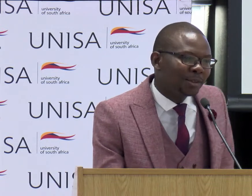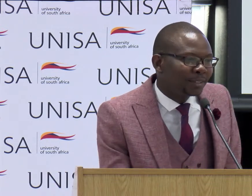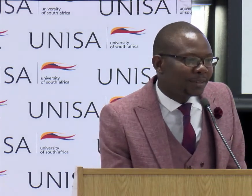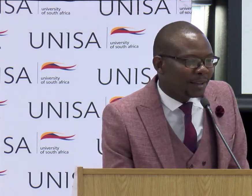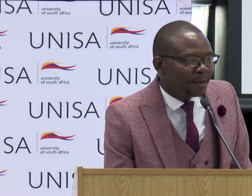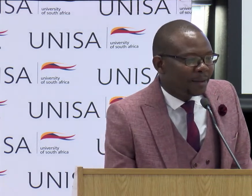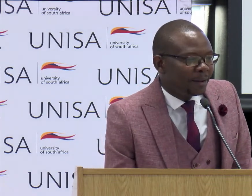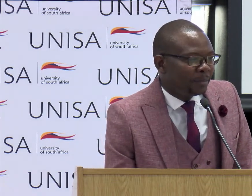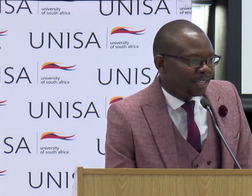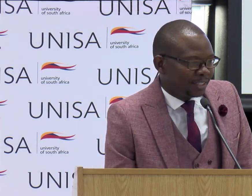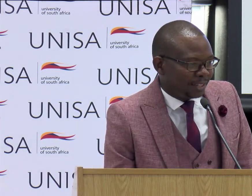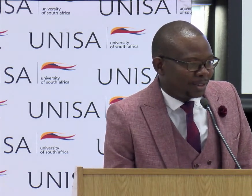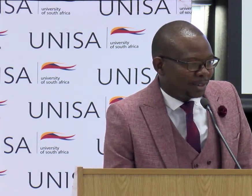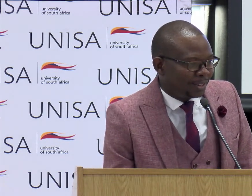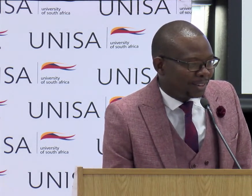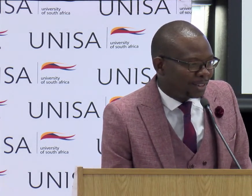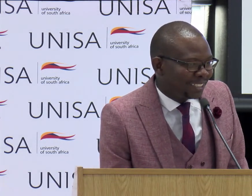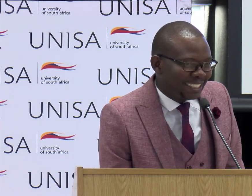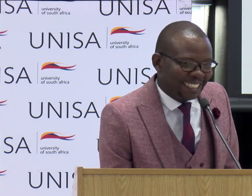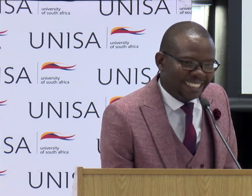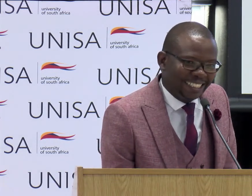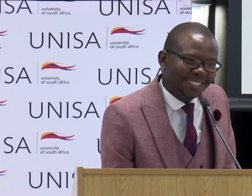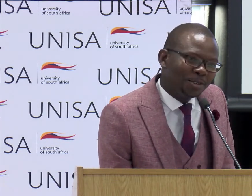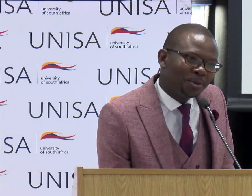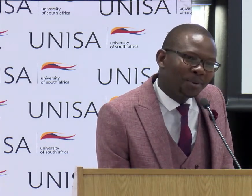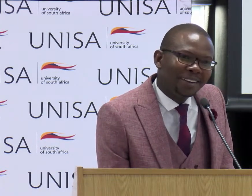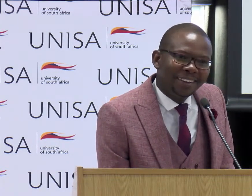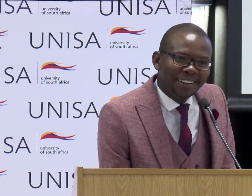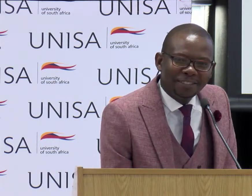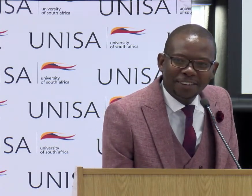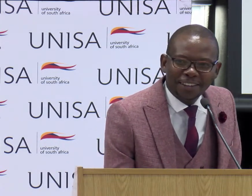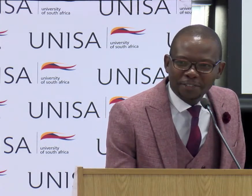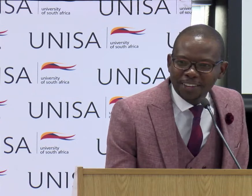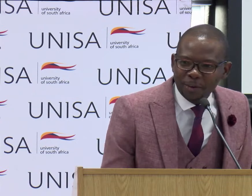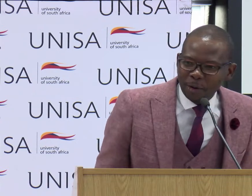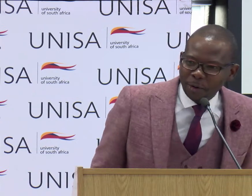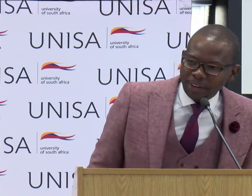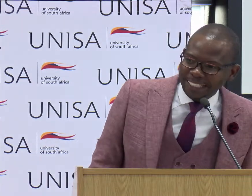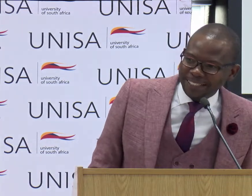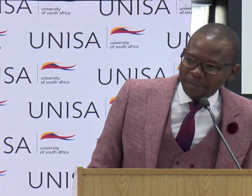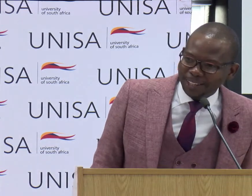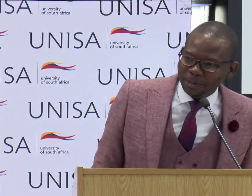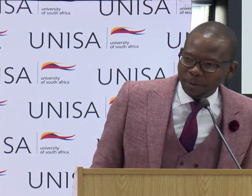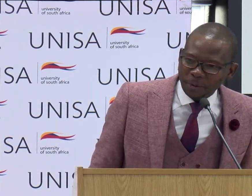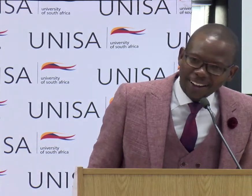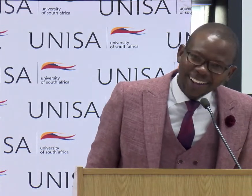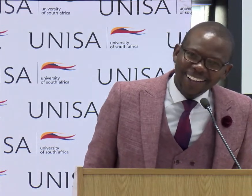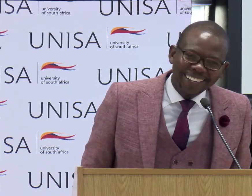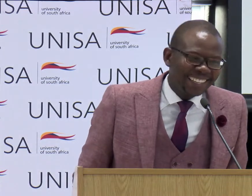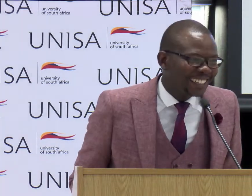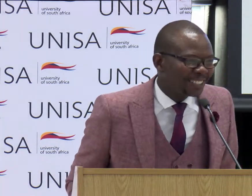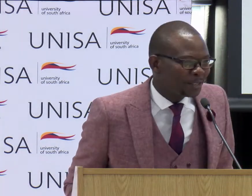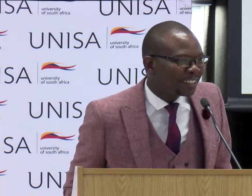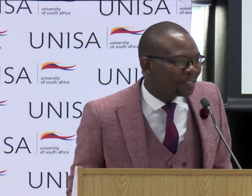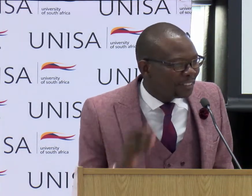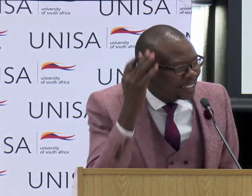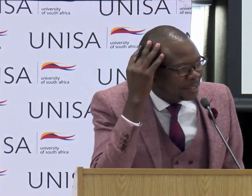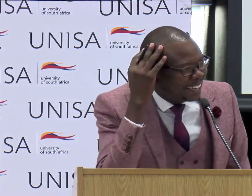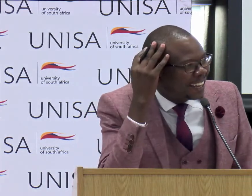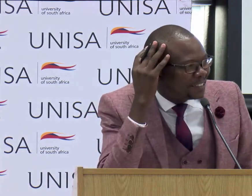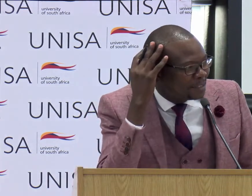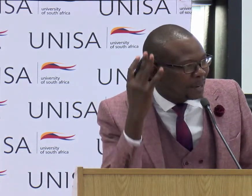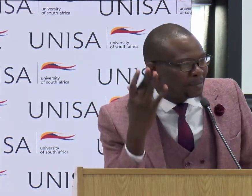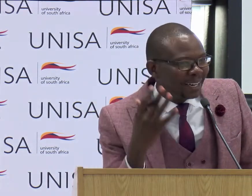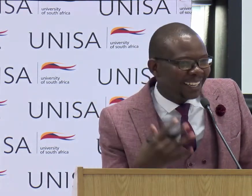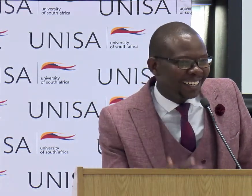it does not measure your intelligence. So even if you that does not reflect